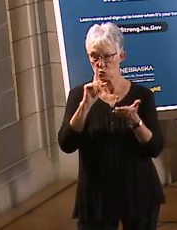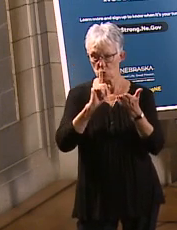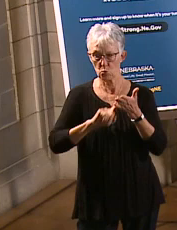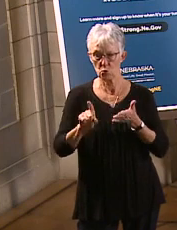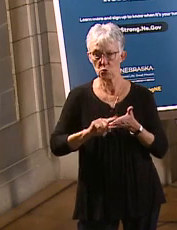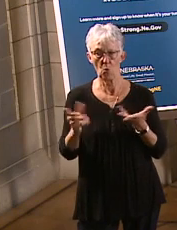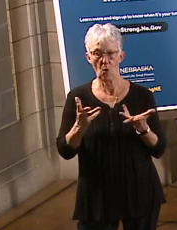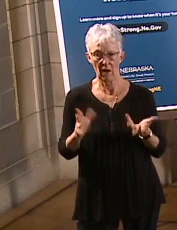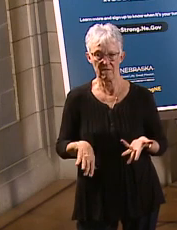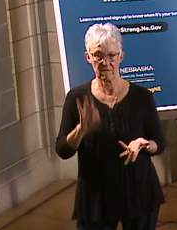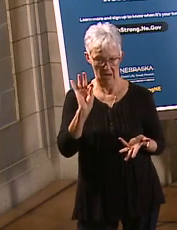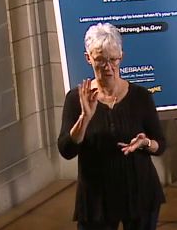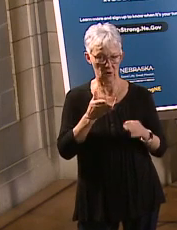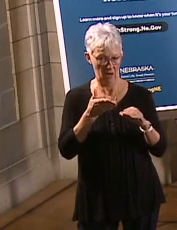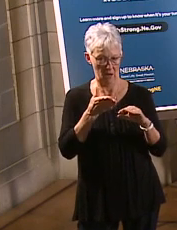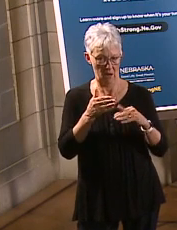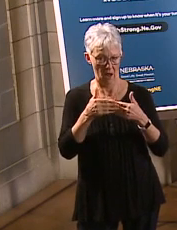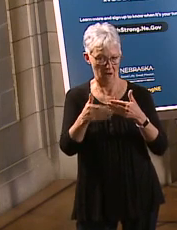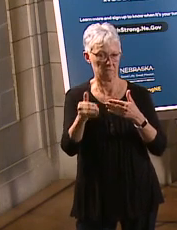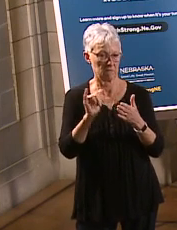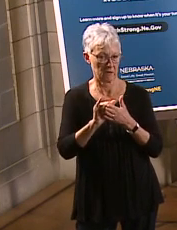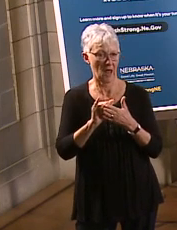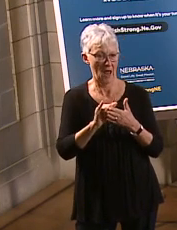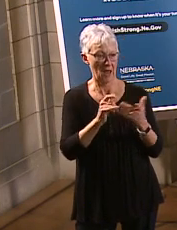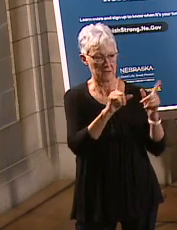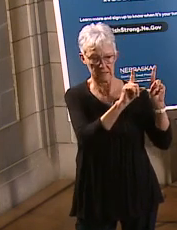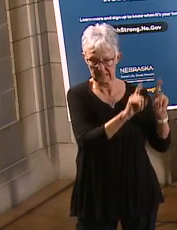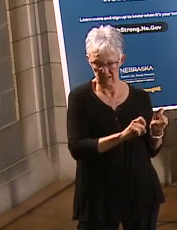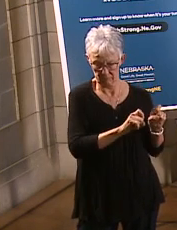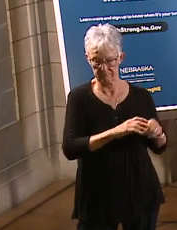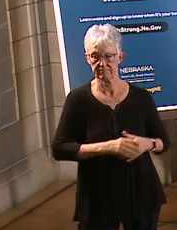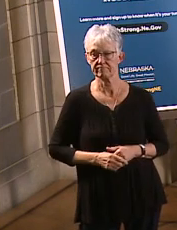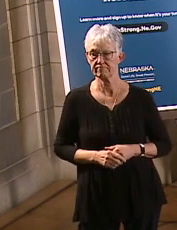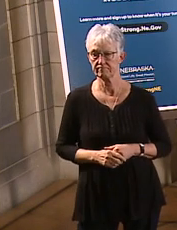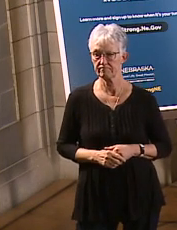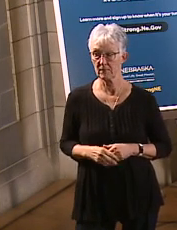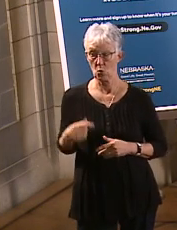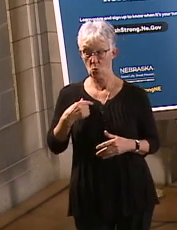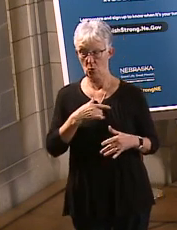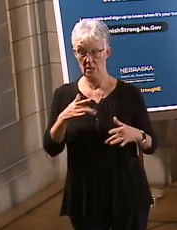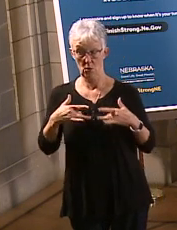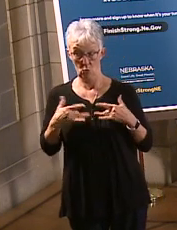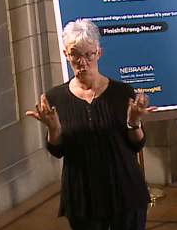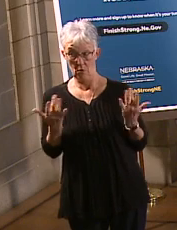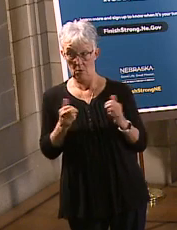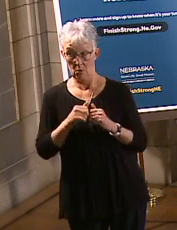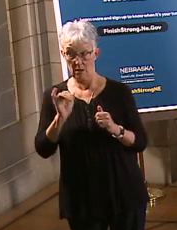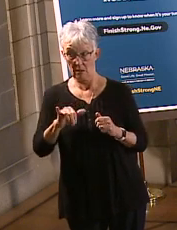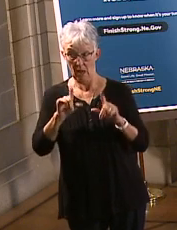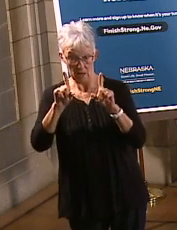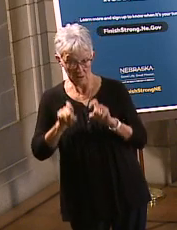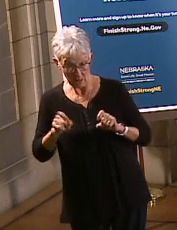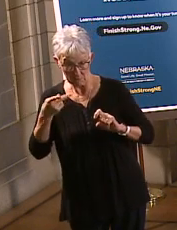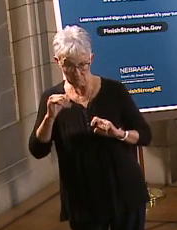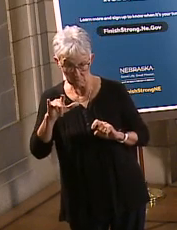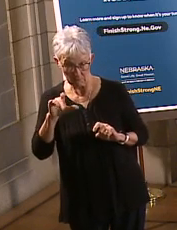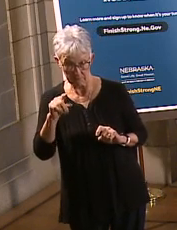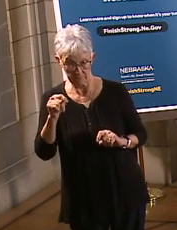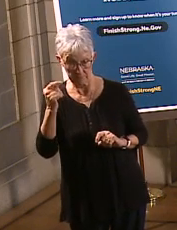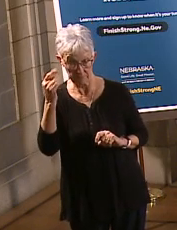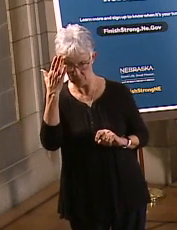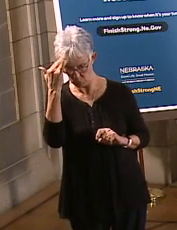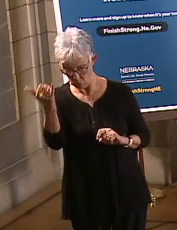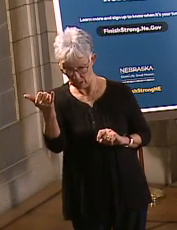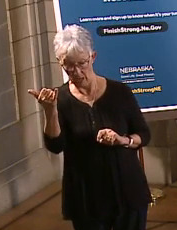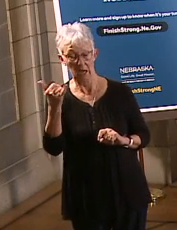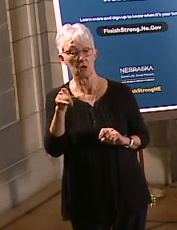this E30 pilot. Now, one of the reasons we're excited about this pilot is because, well, two reasons. One, if you go back and look